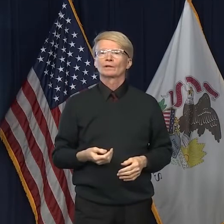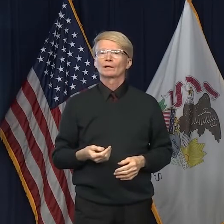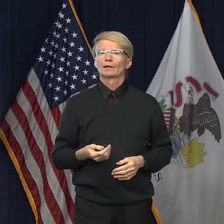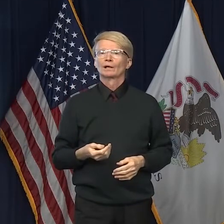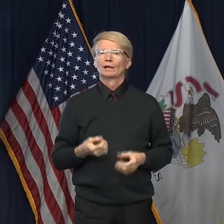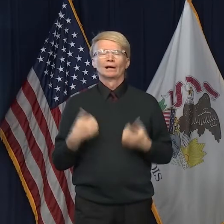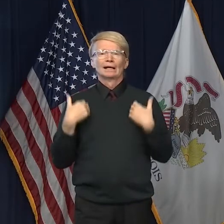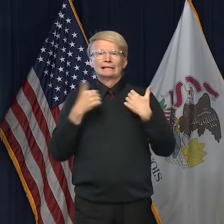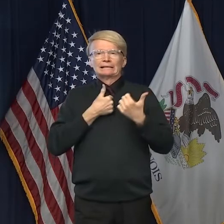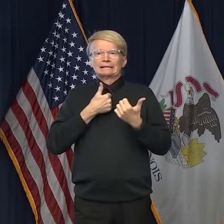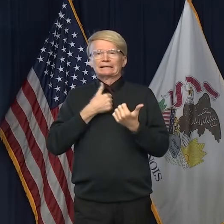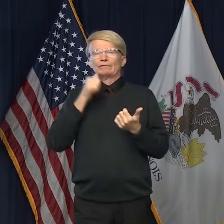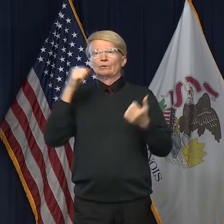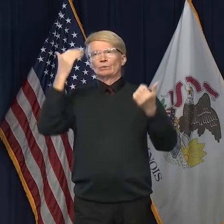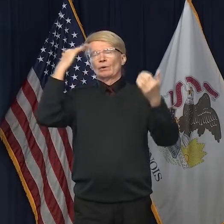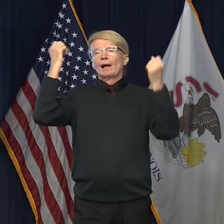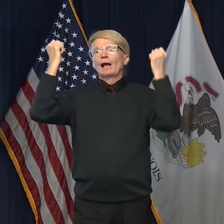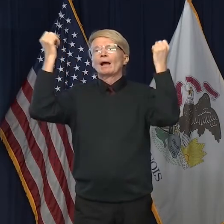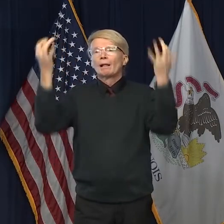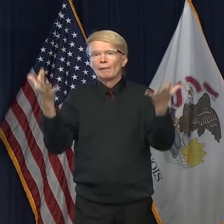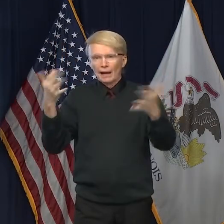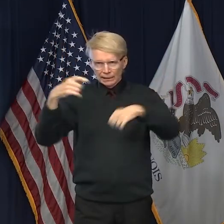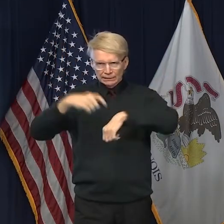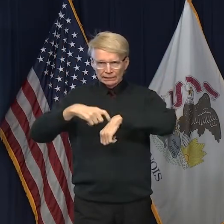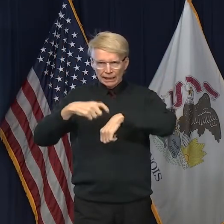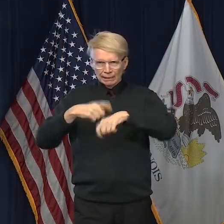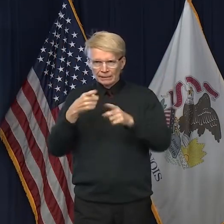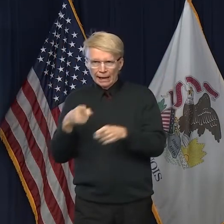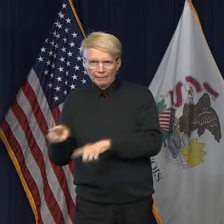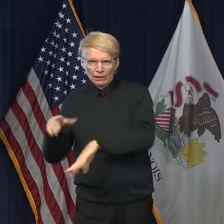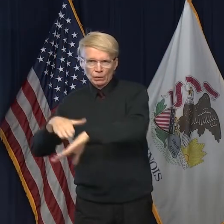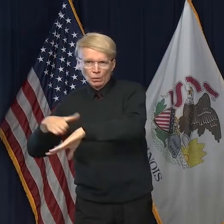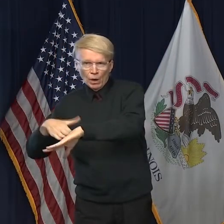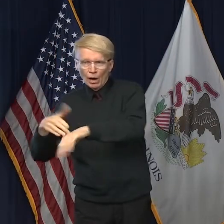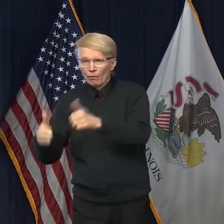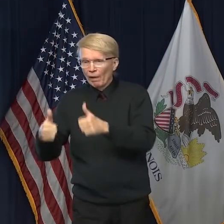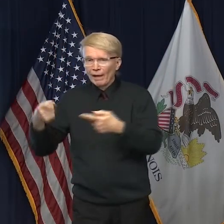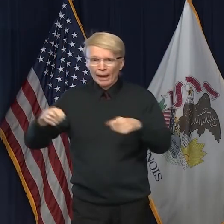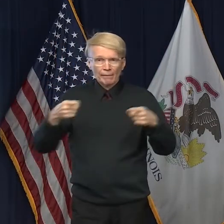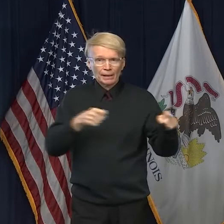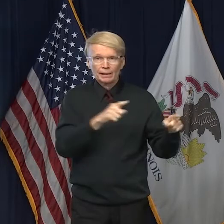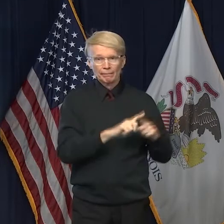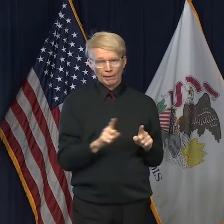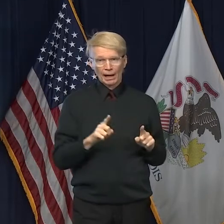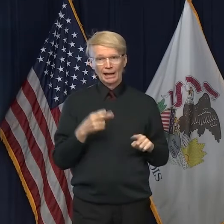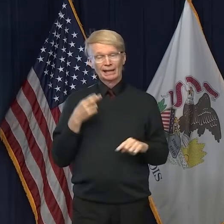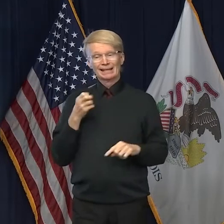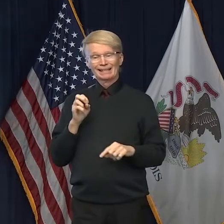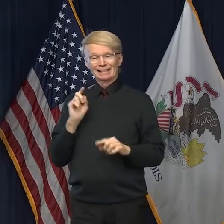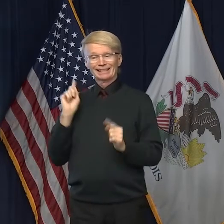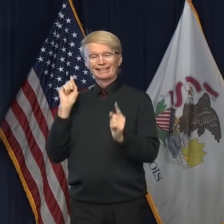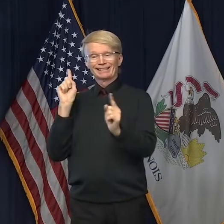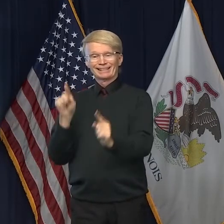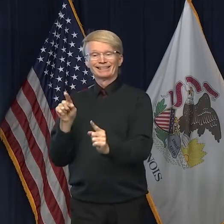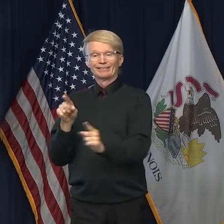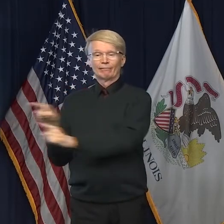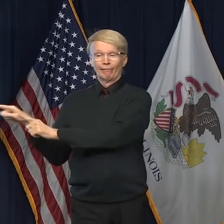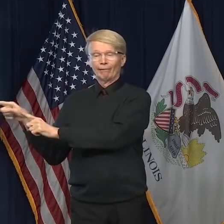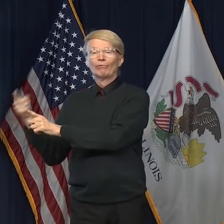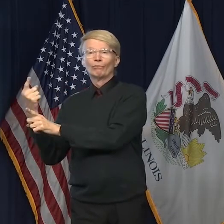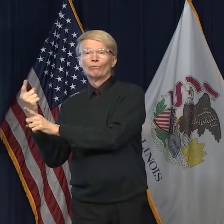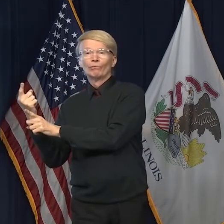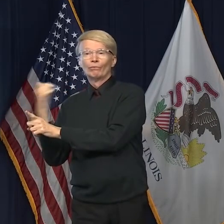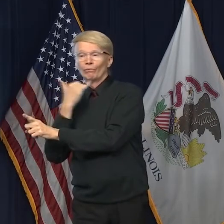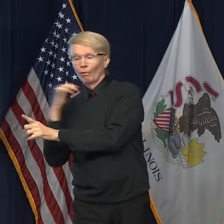how many times this happened or whether he was warned. All I know is he ended up in the right place, but like I said,